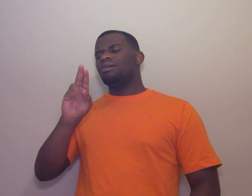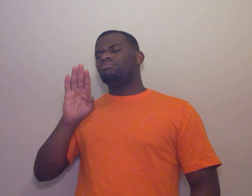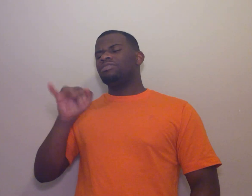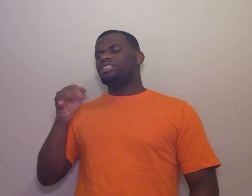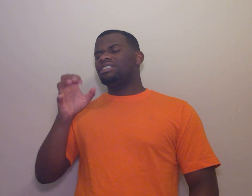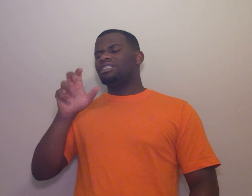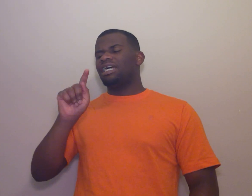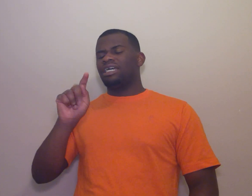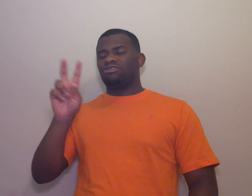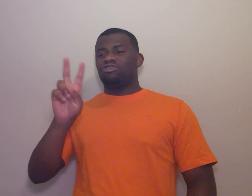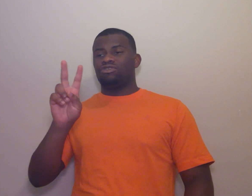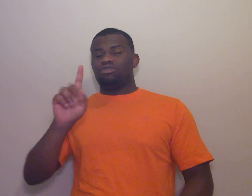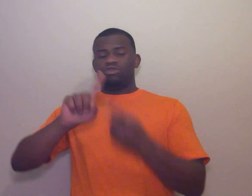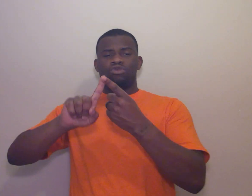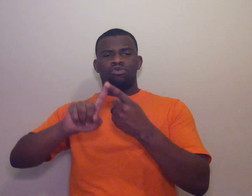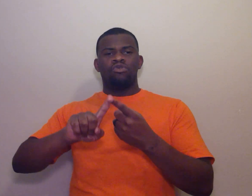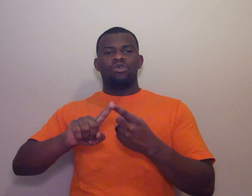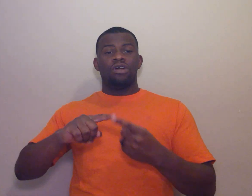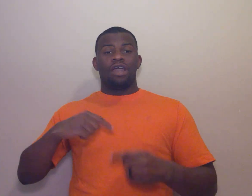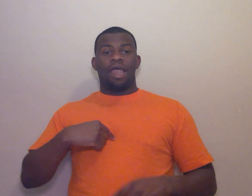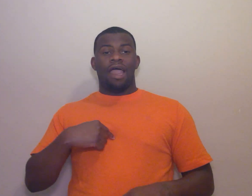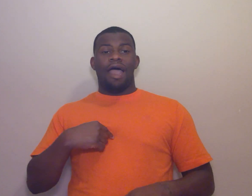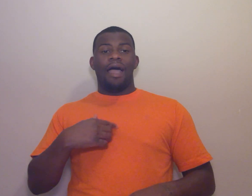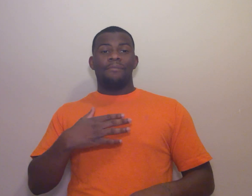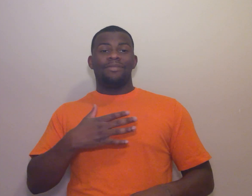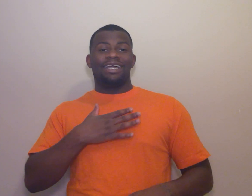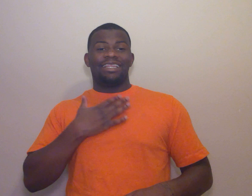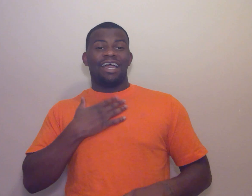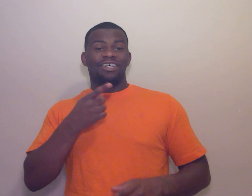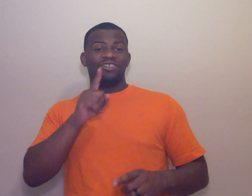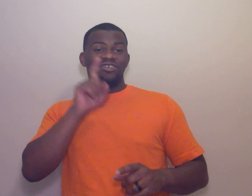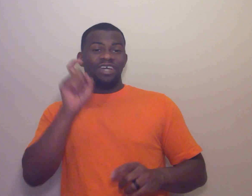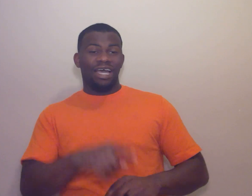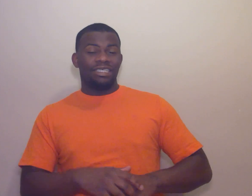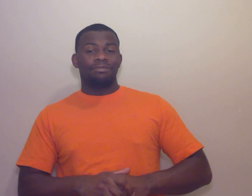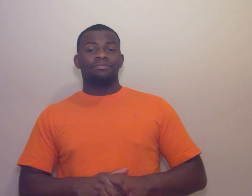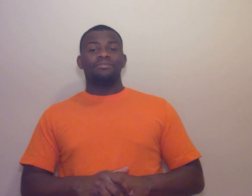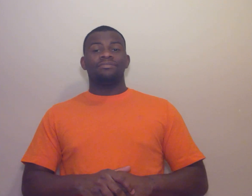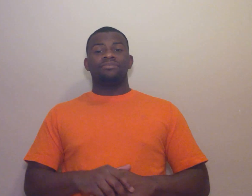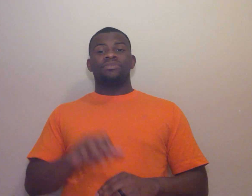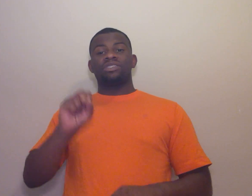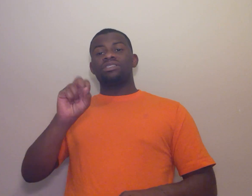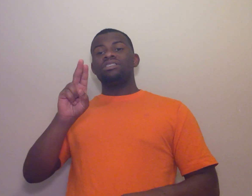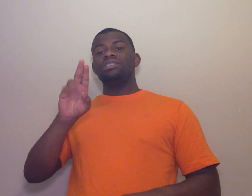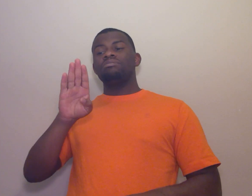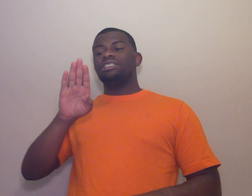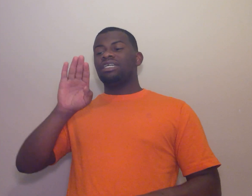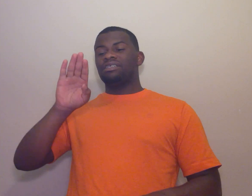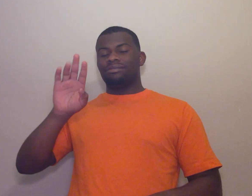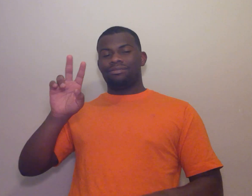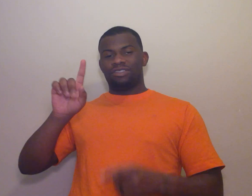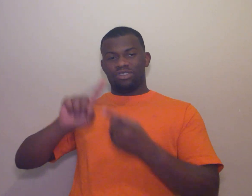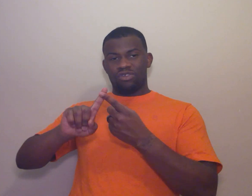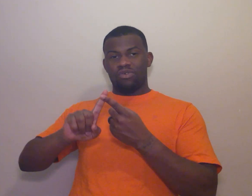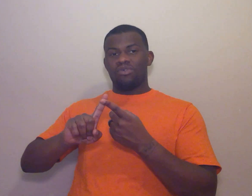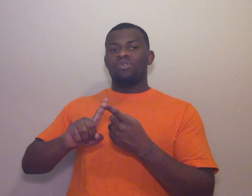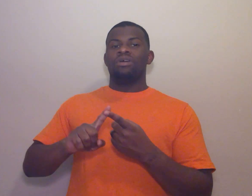A subject to is going to be when you take ownership of the property subject to the existing liens